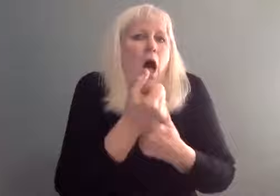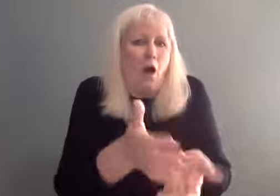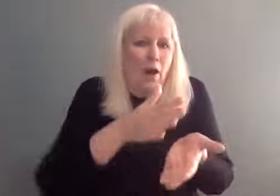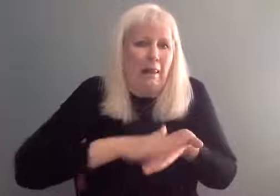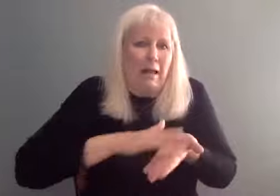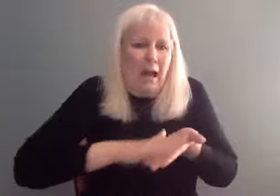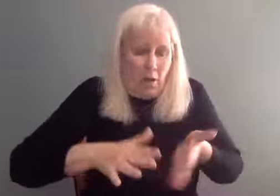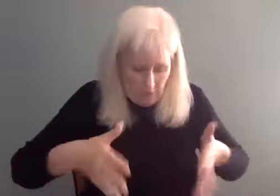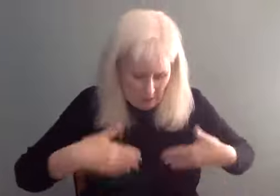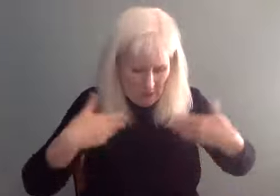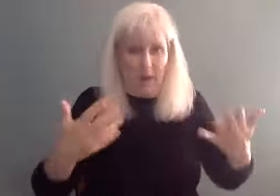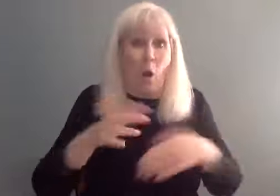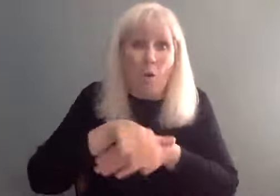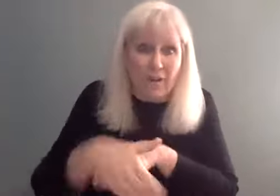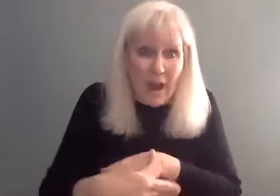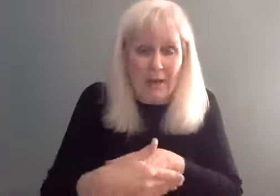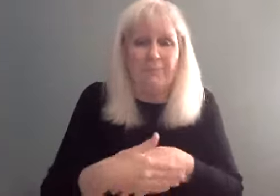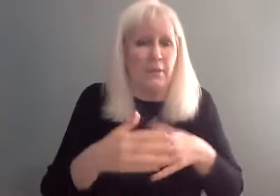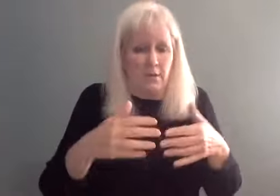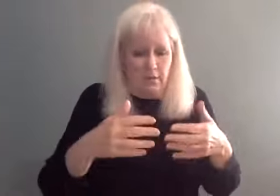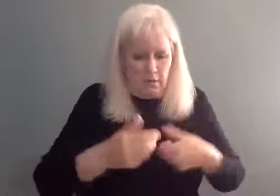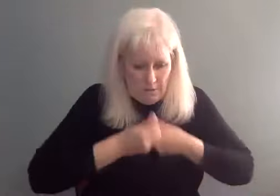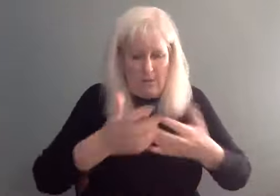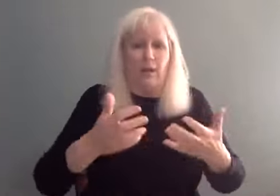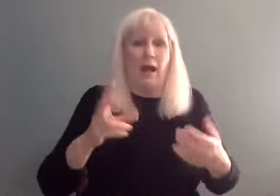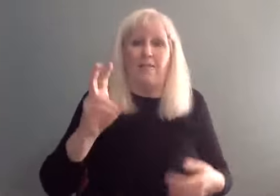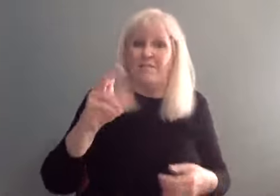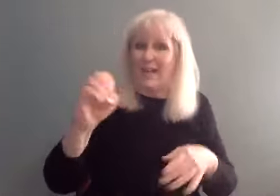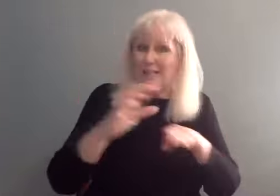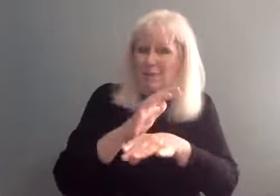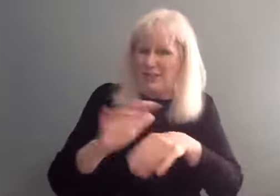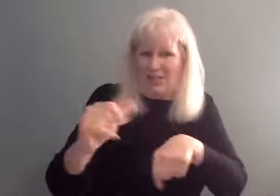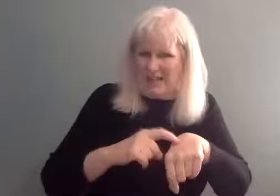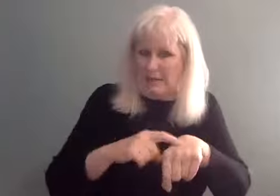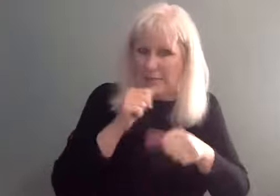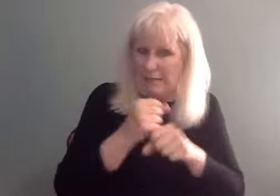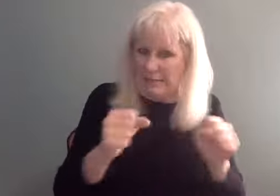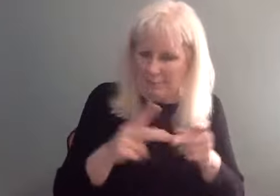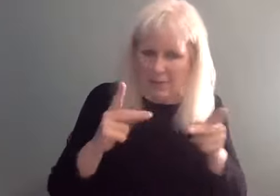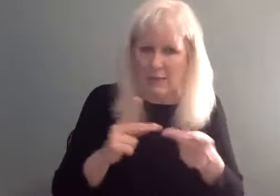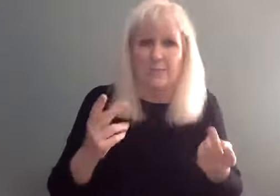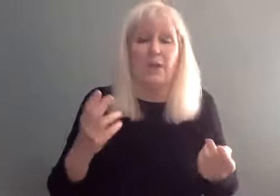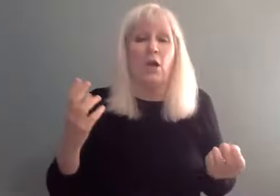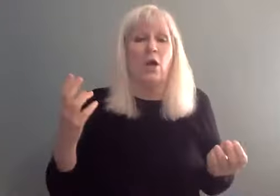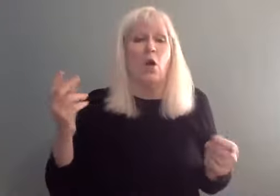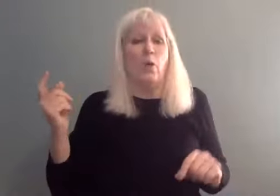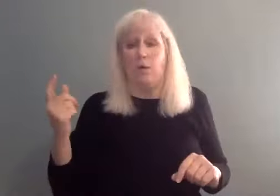we were there all night long, and Venice Beach wasn't very safe back in those days. And the police kept coming, and they walked over